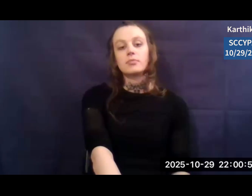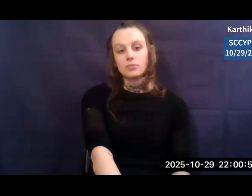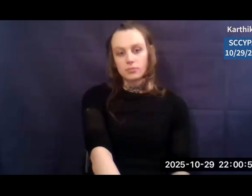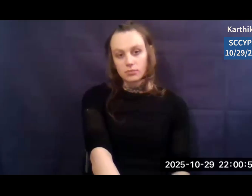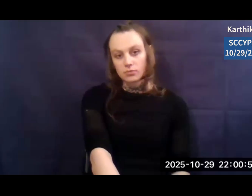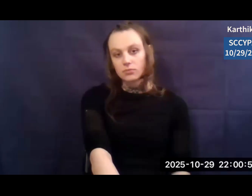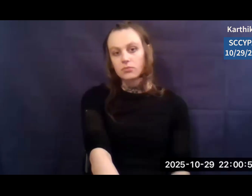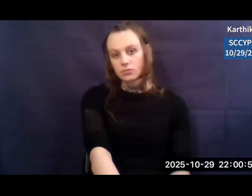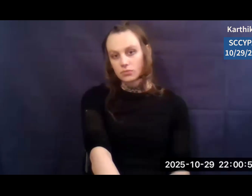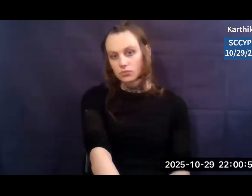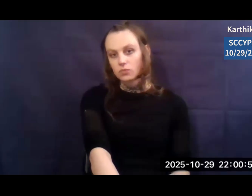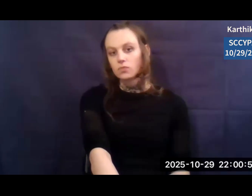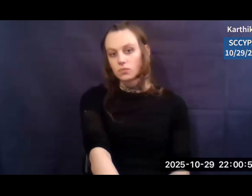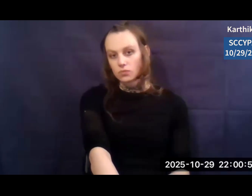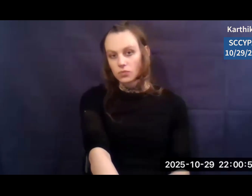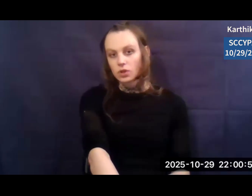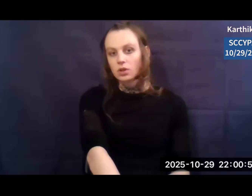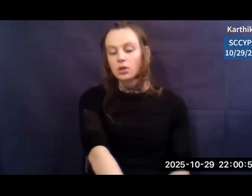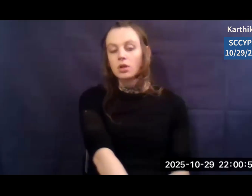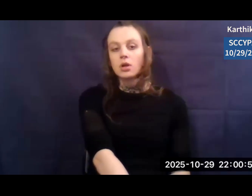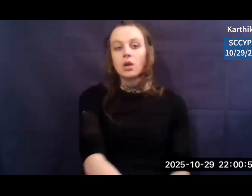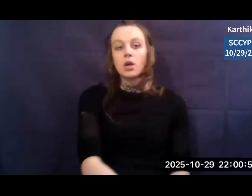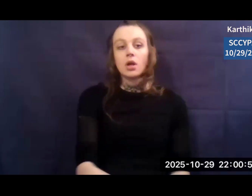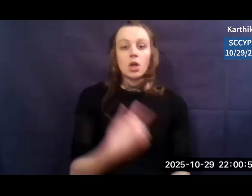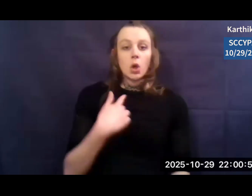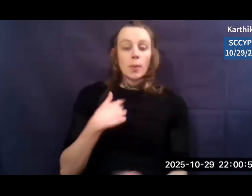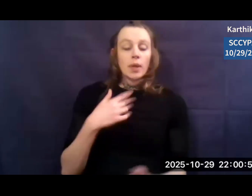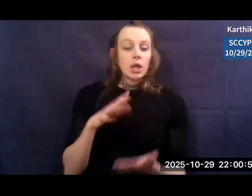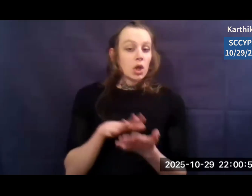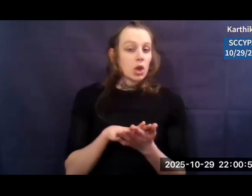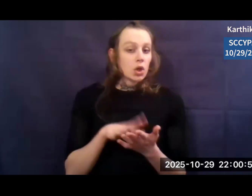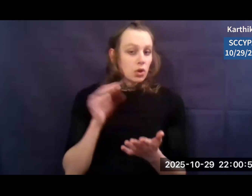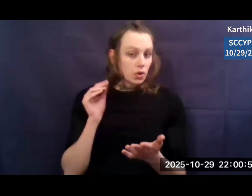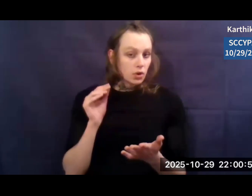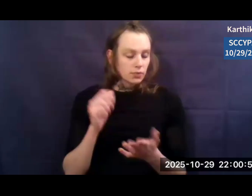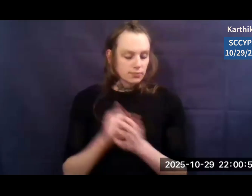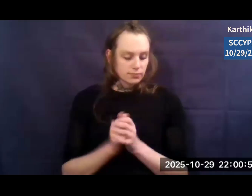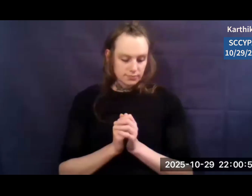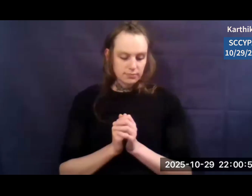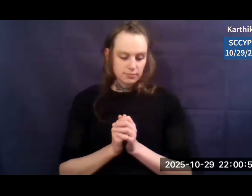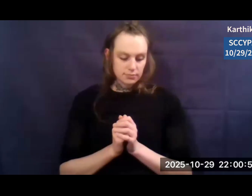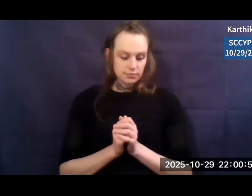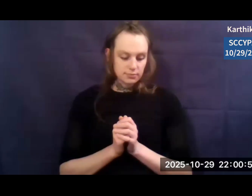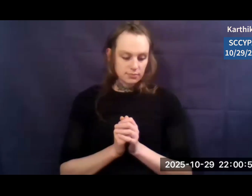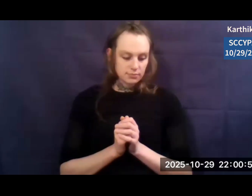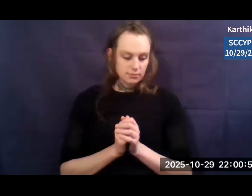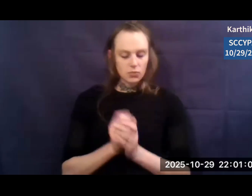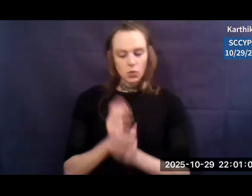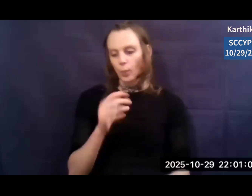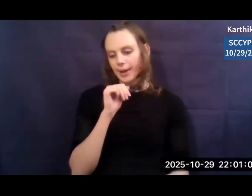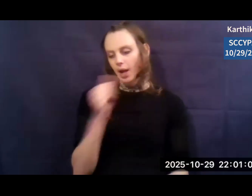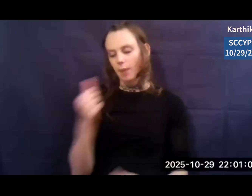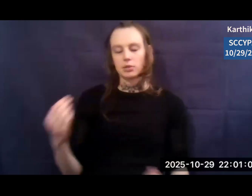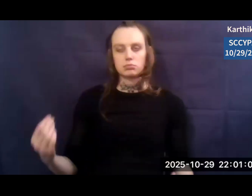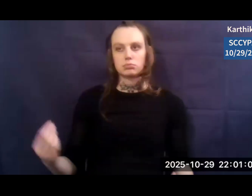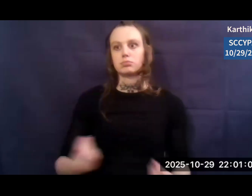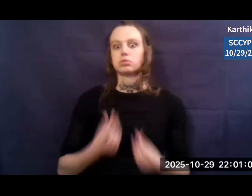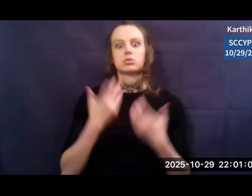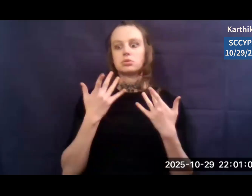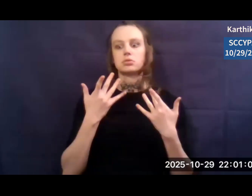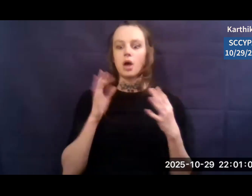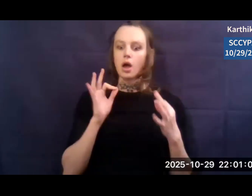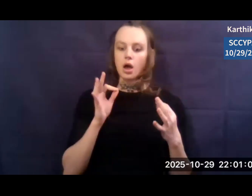like what I learned like after that, it kind of like it says there, it's like, you're not going to be inspired at all times. Like when you're new